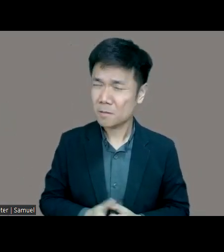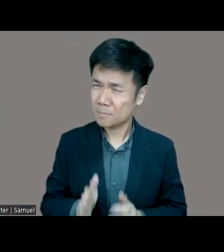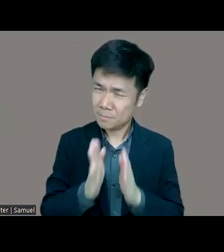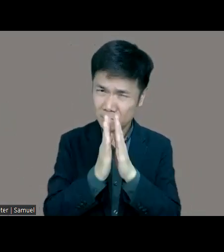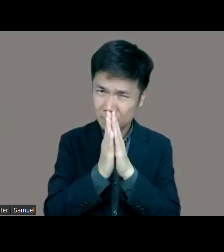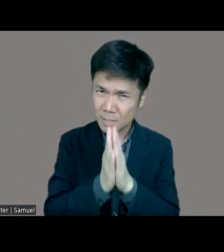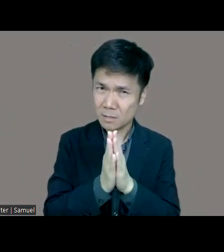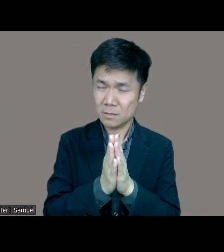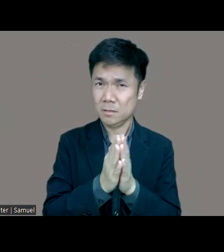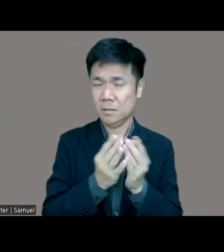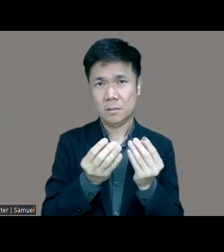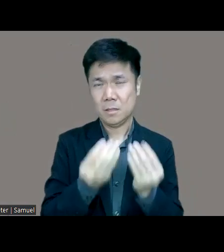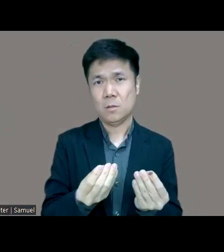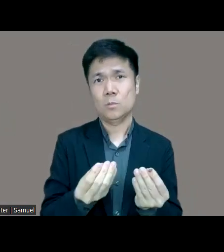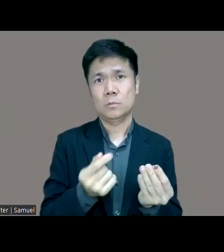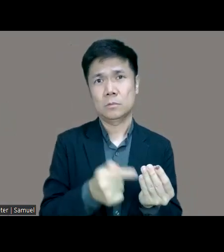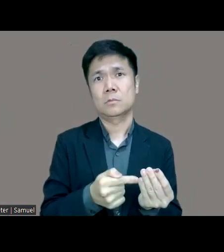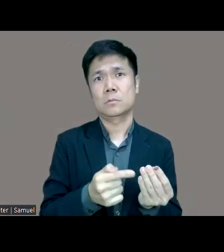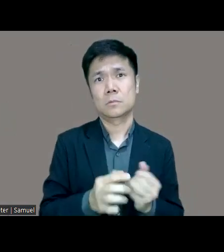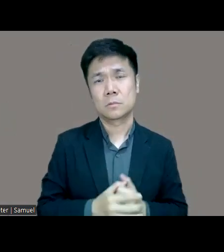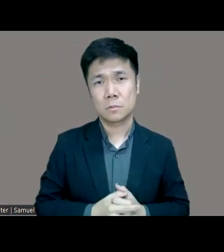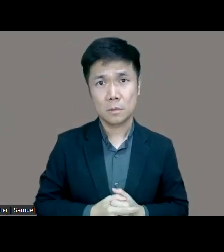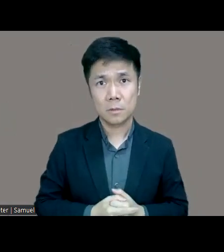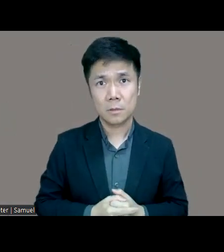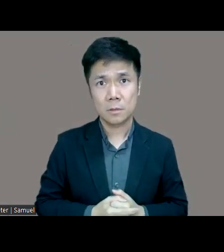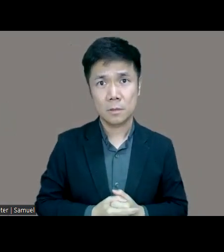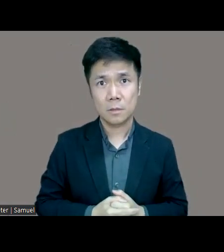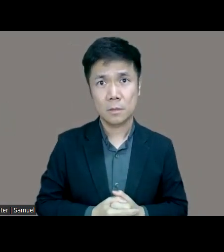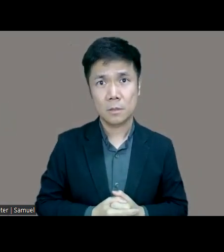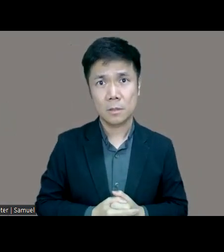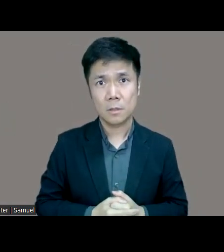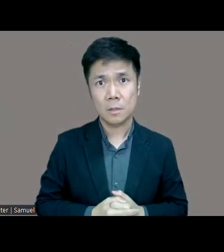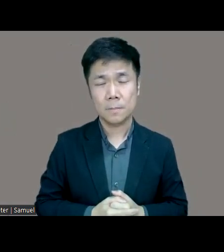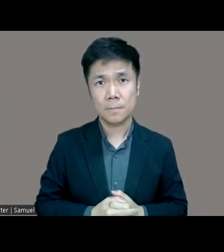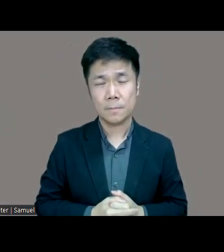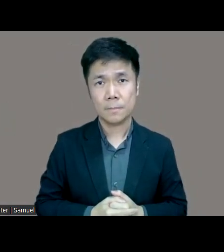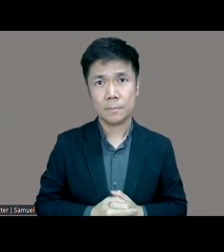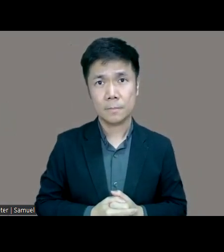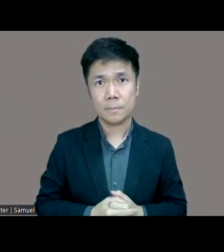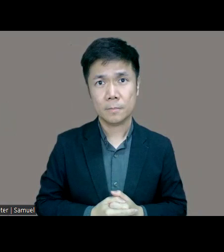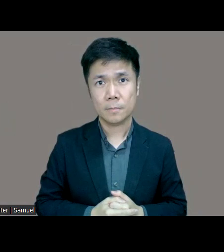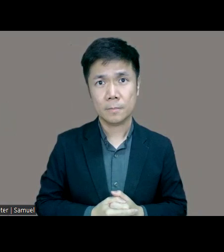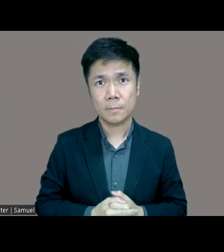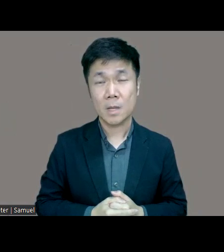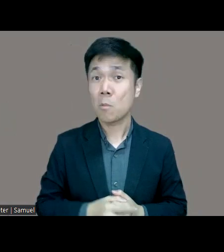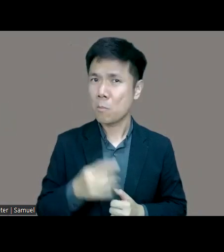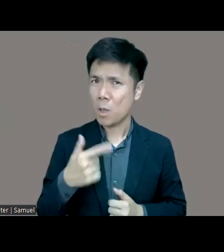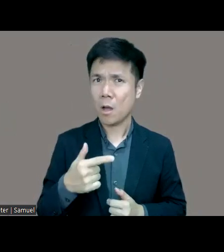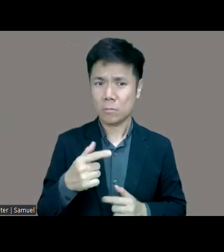documentation. They are making us very vulnerable in that way.